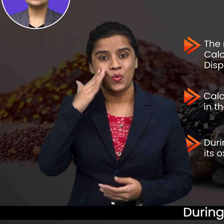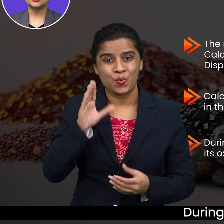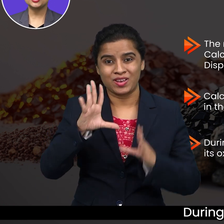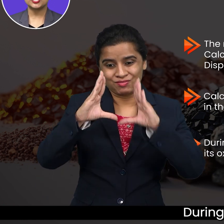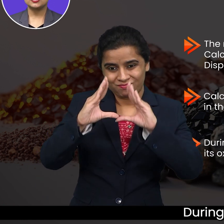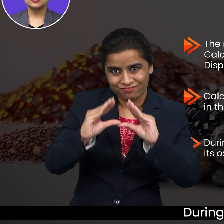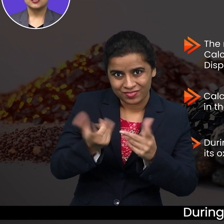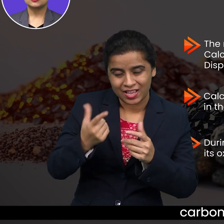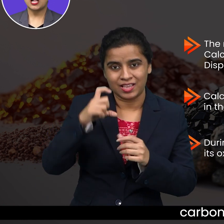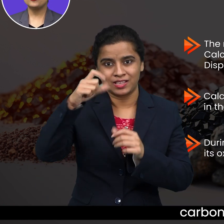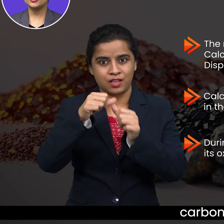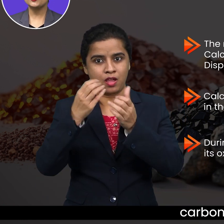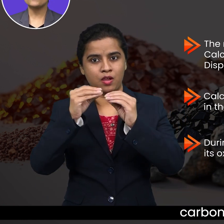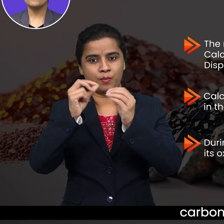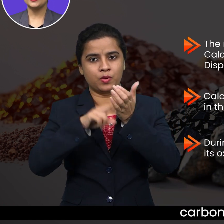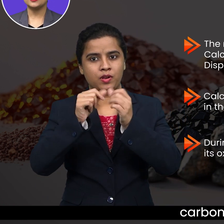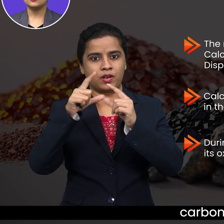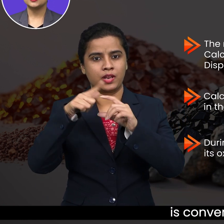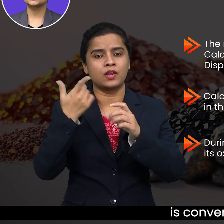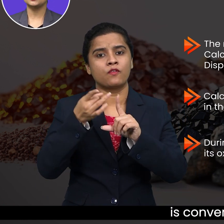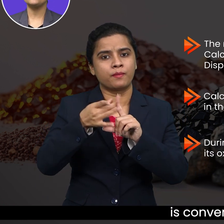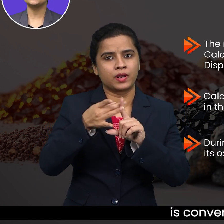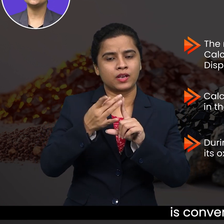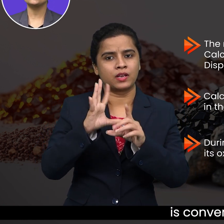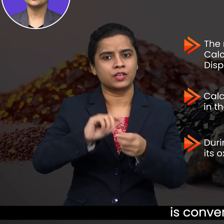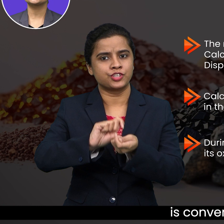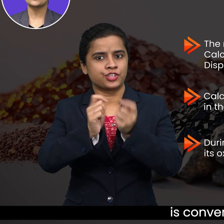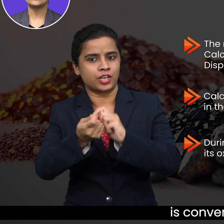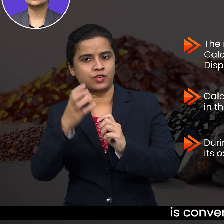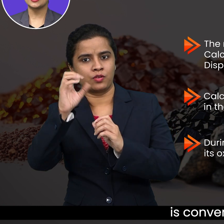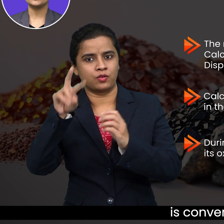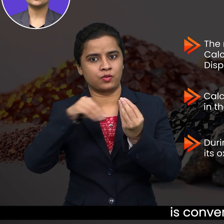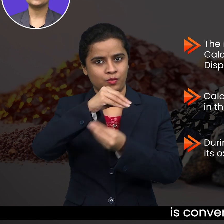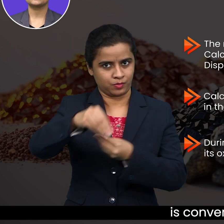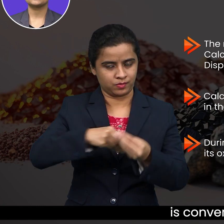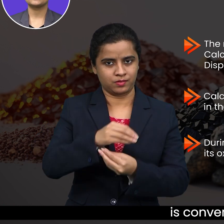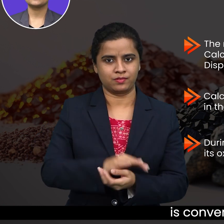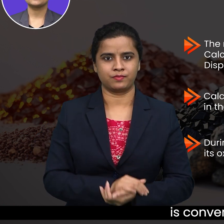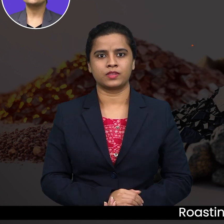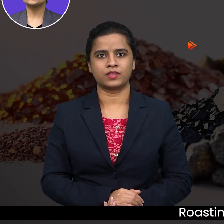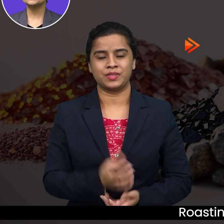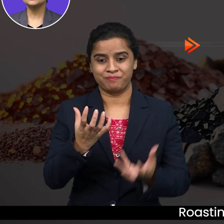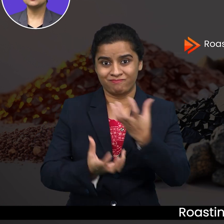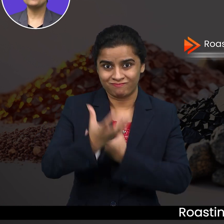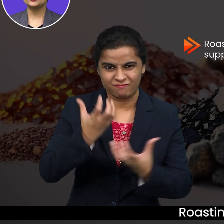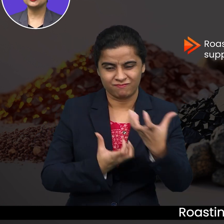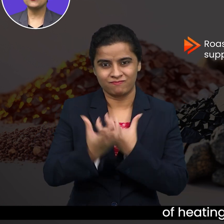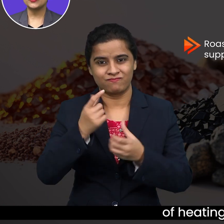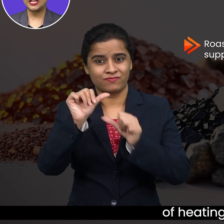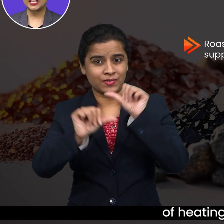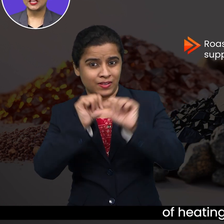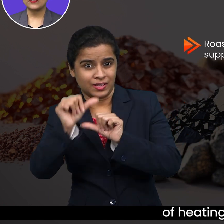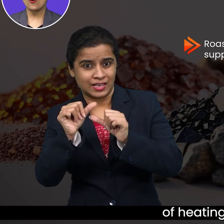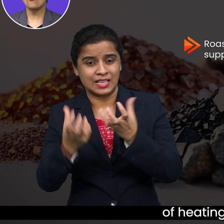During calcinations, carbonate of a metal is converted to its oxide. Roasting is a process